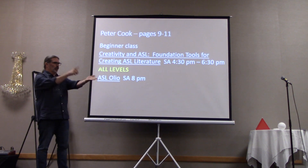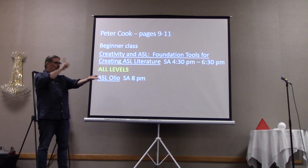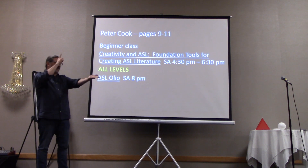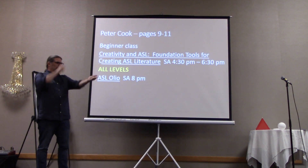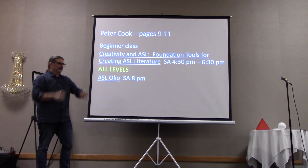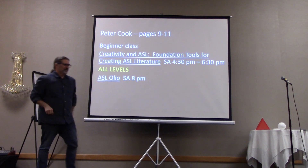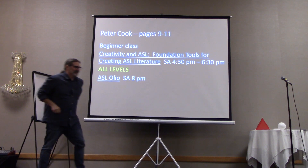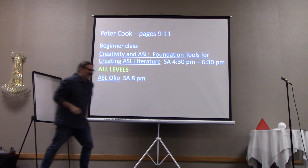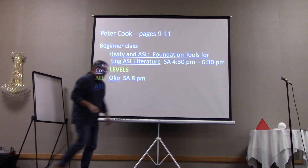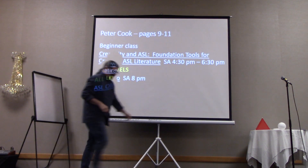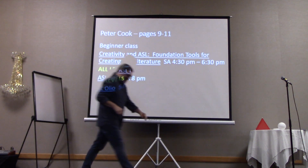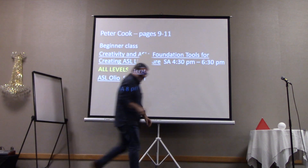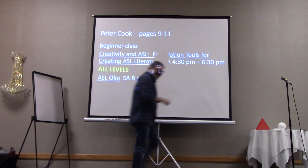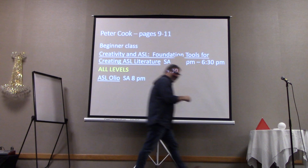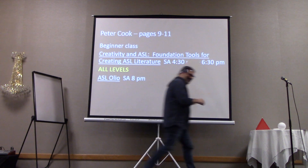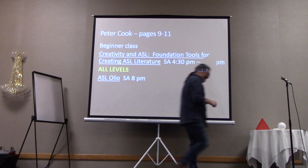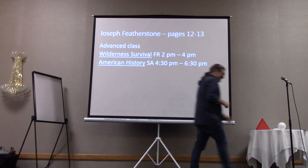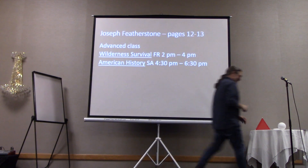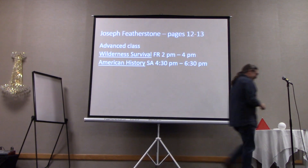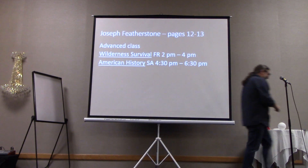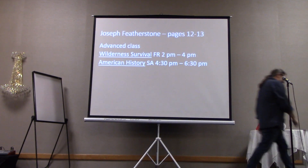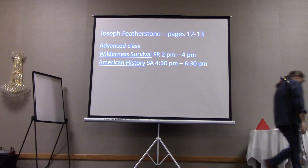going to give my 12 seconds to Wayne.